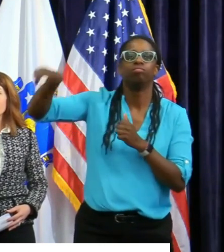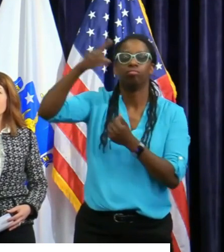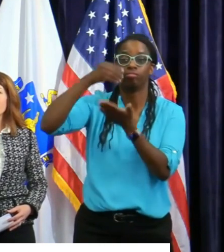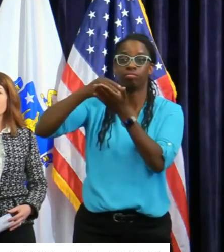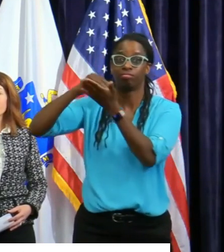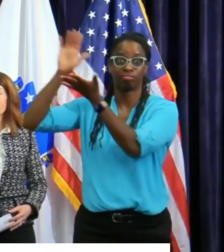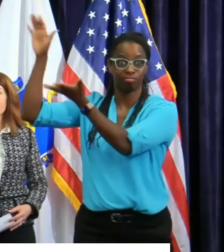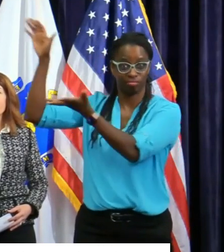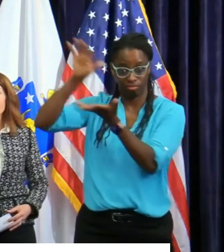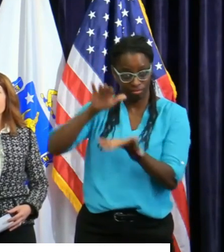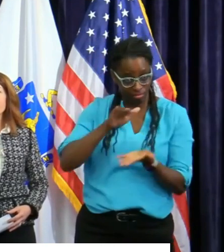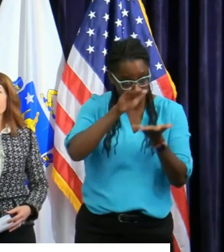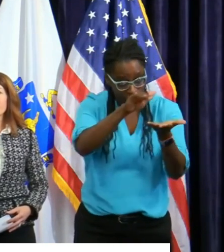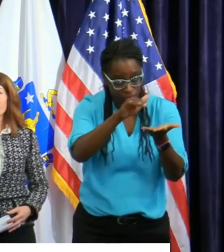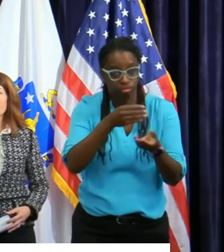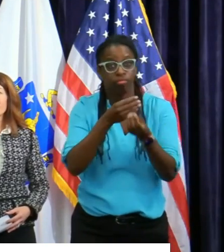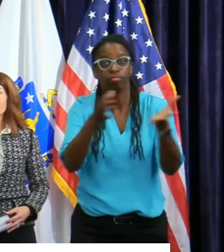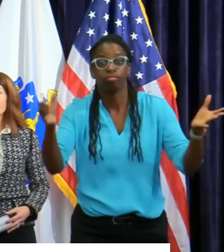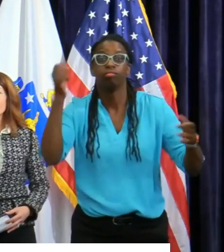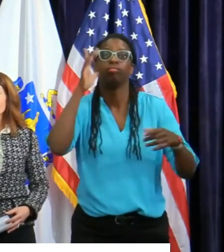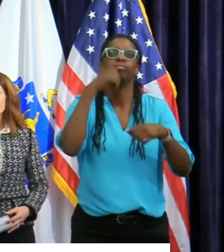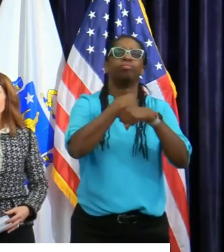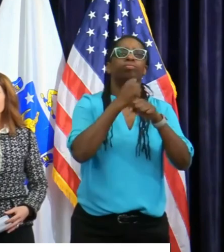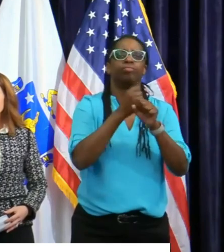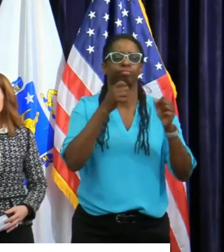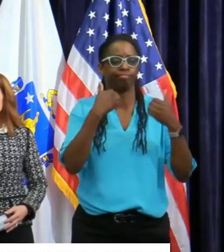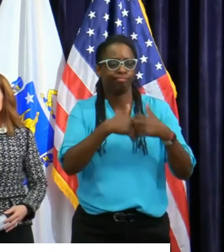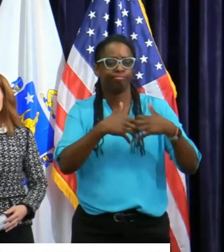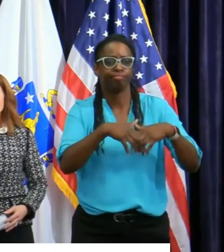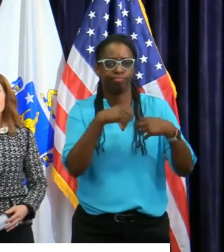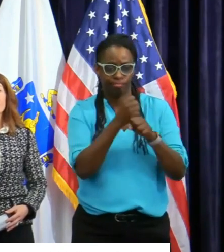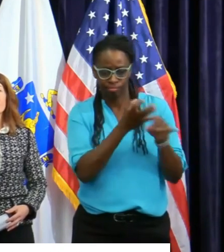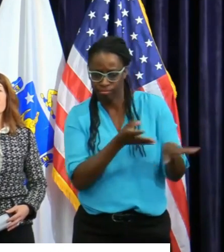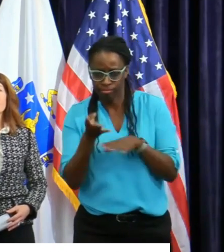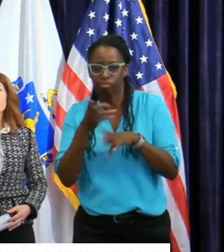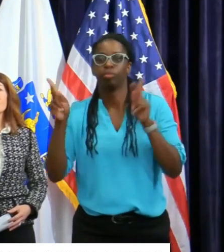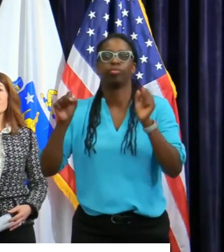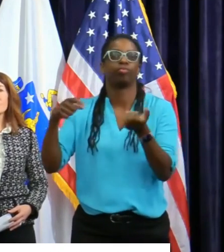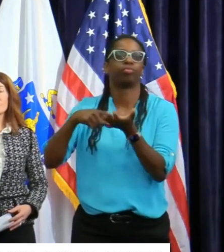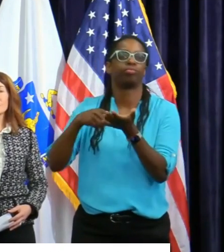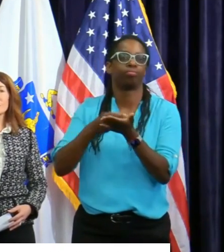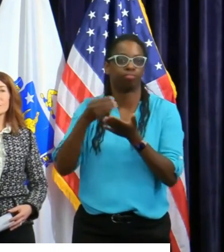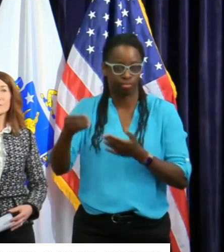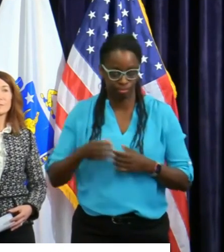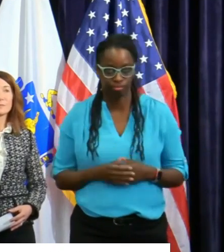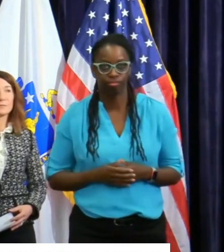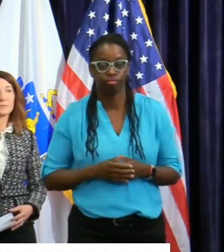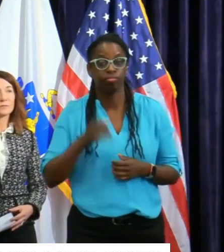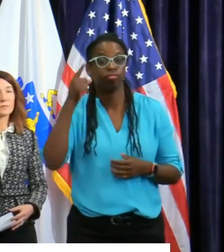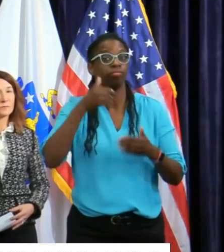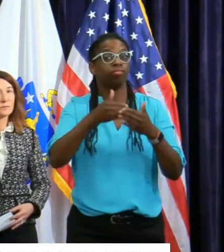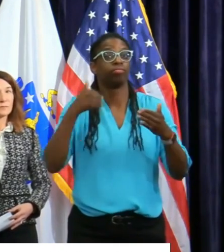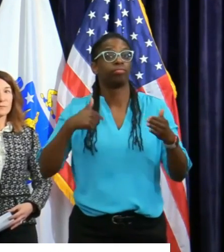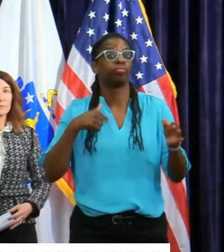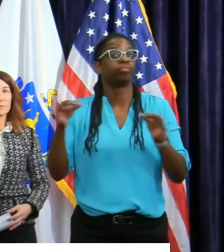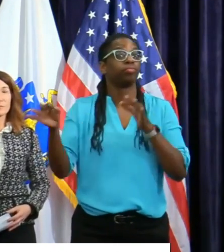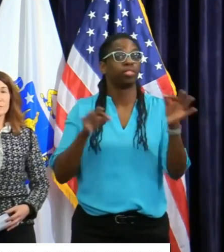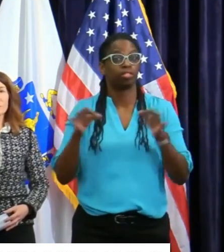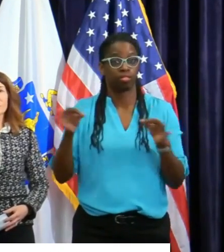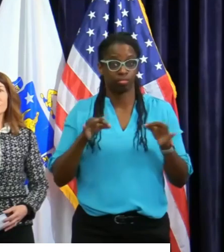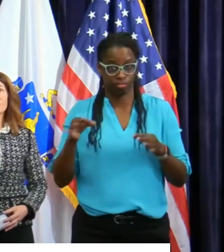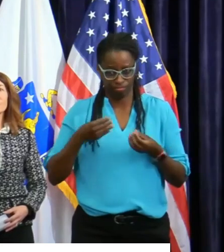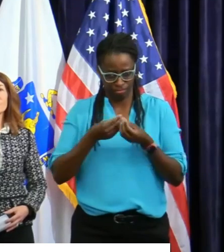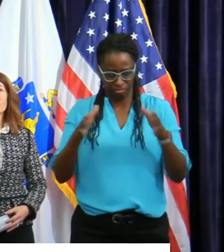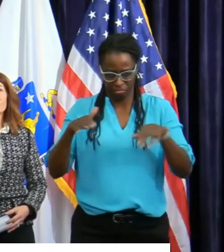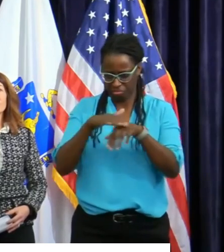difference here in the state. And before I get into the details of this program, I want to provide some context about how Massachusetts